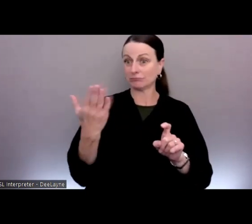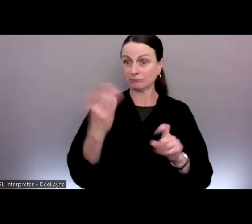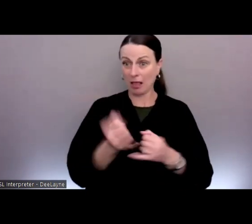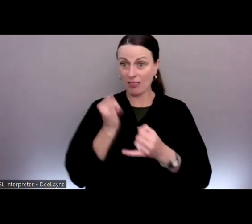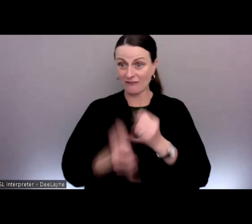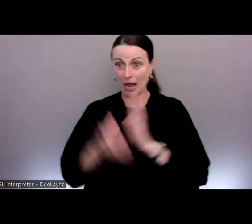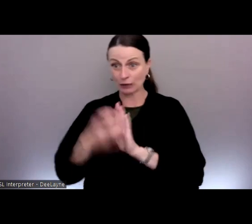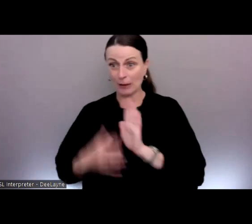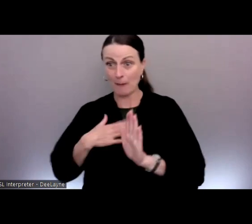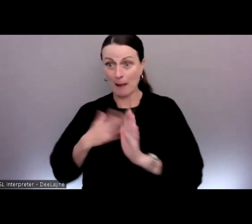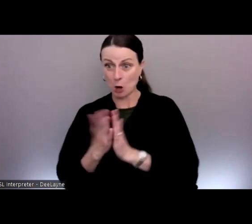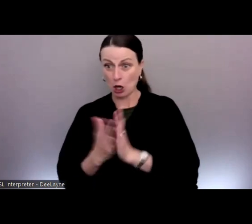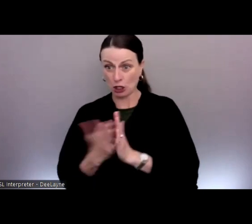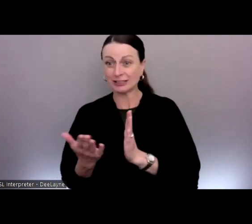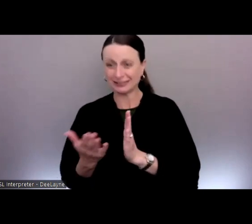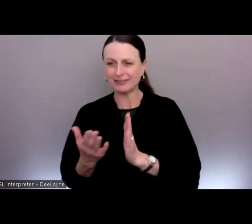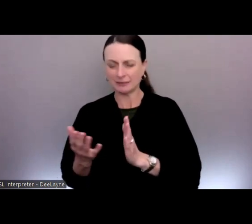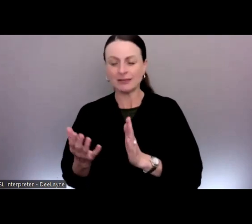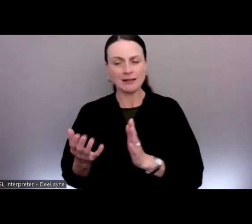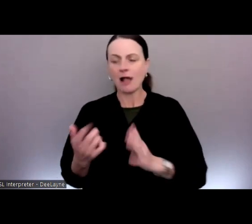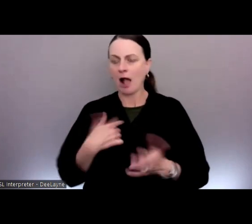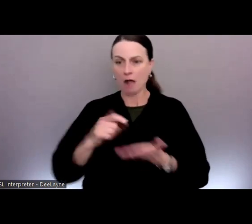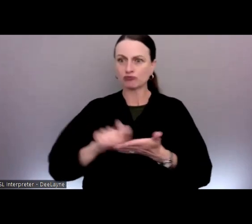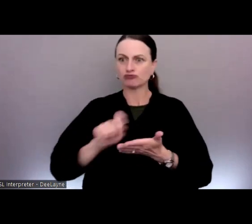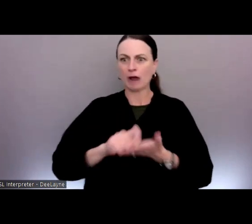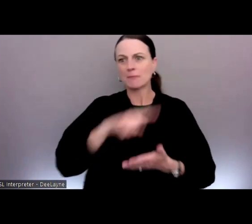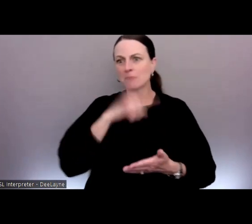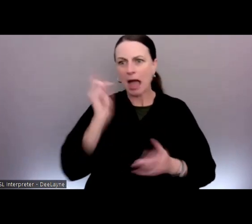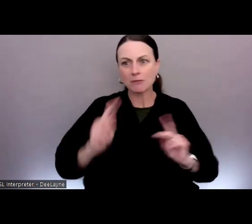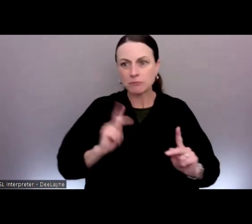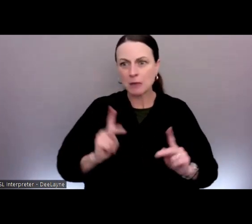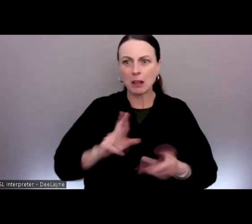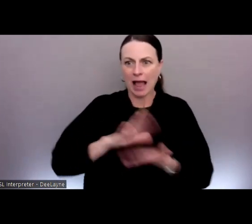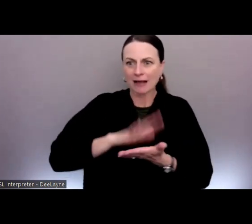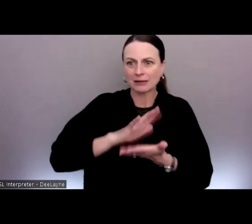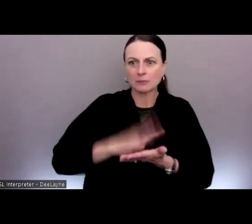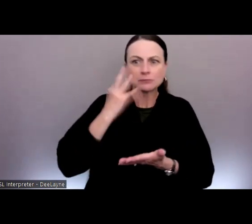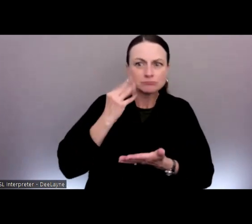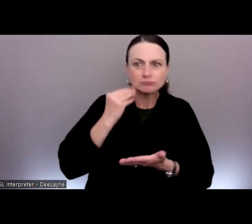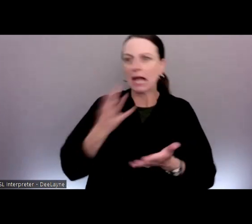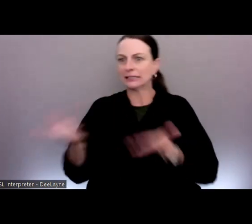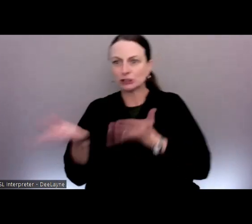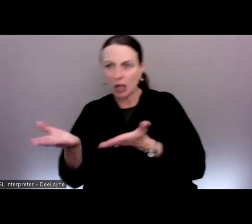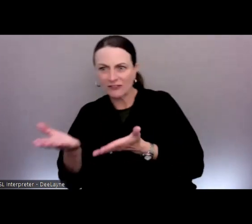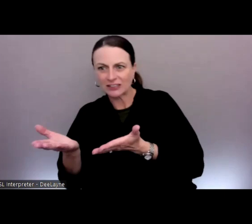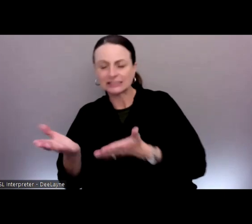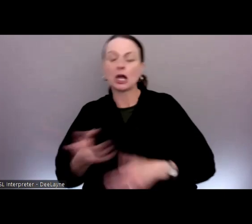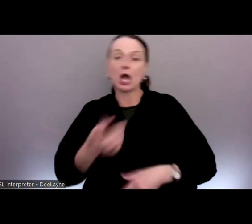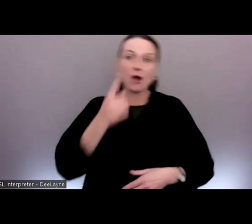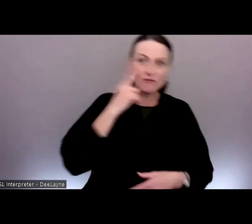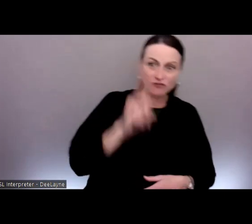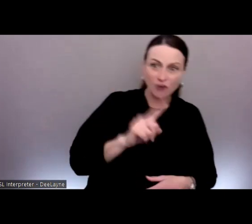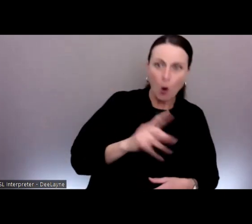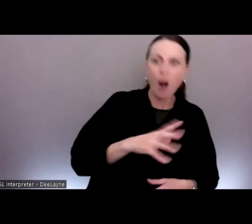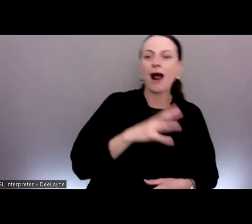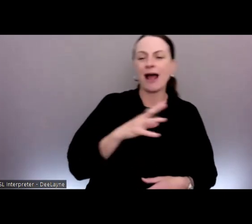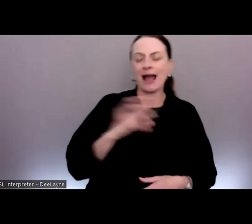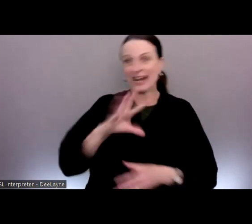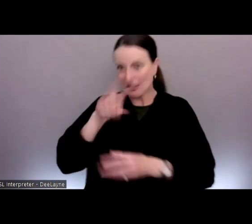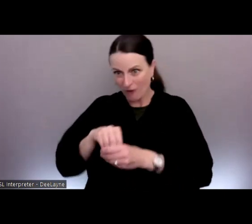chapter of my book, where I write about Black people's academic service in and for the neoliberal